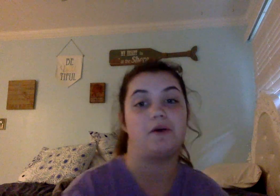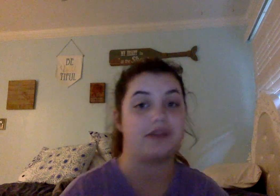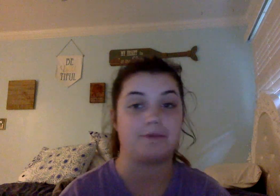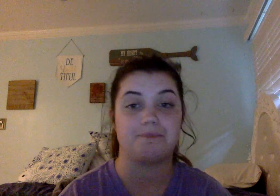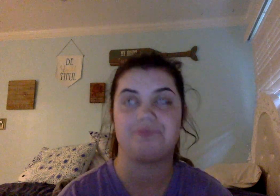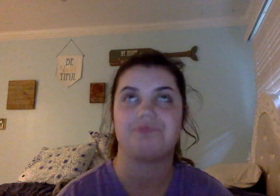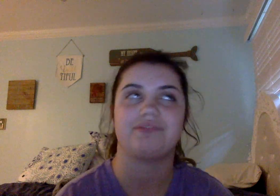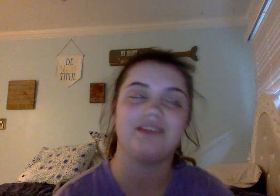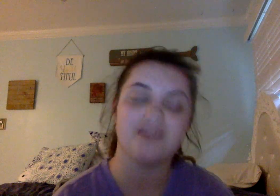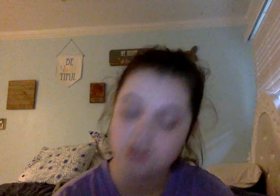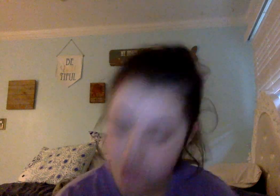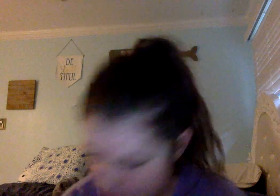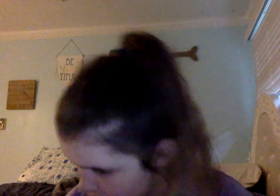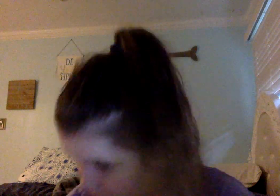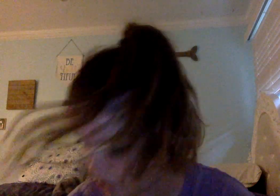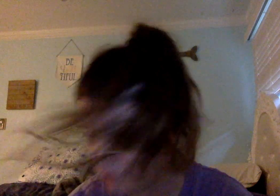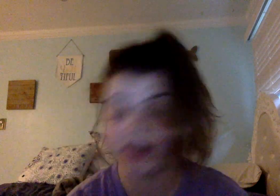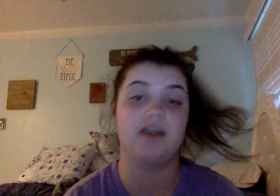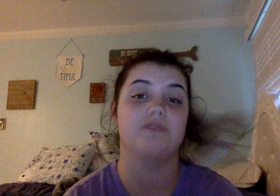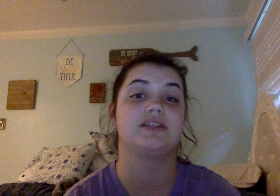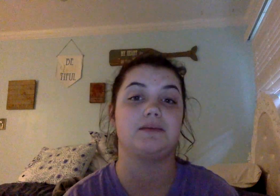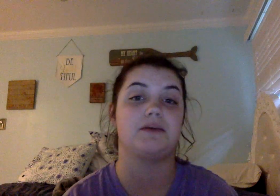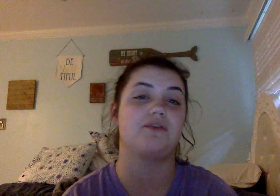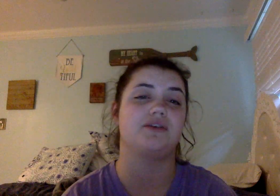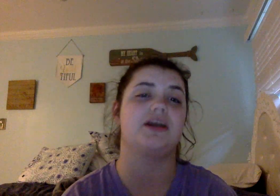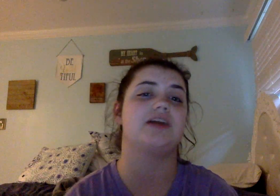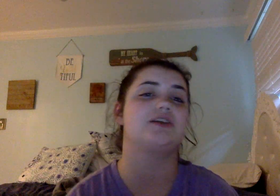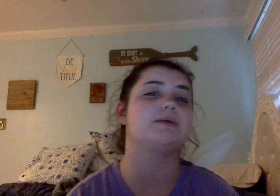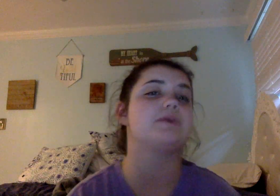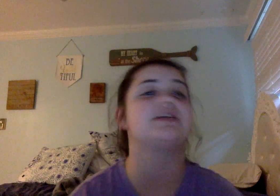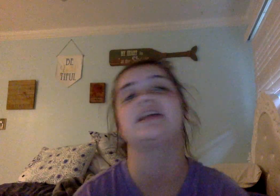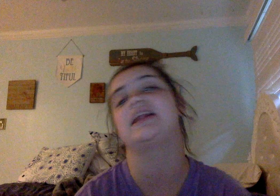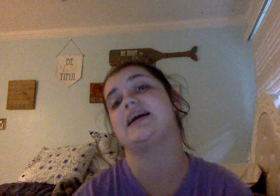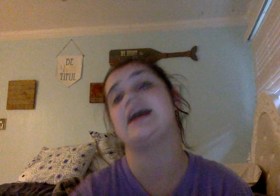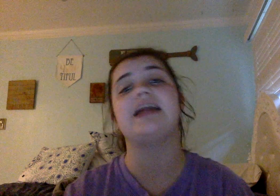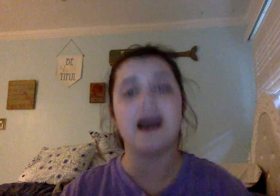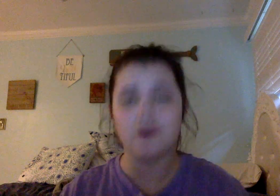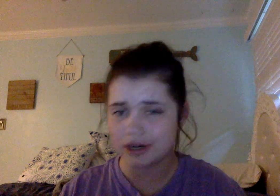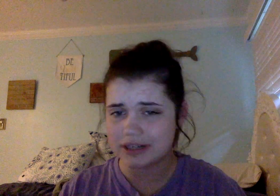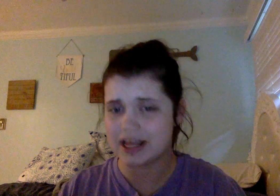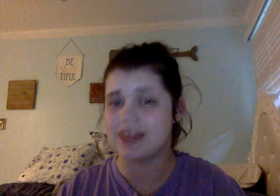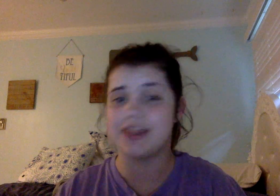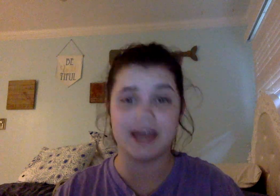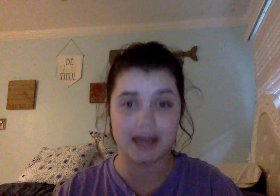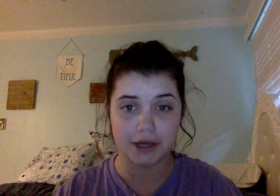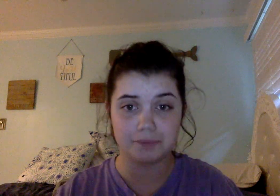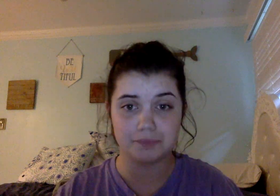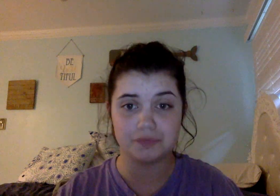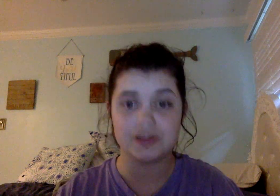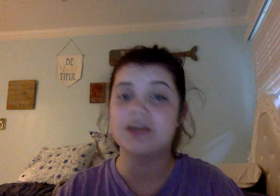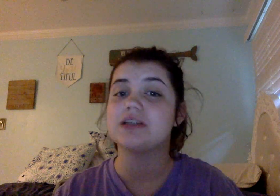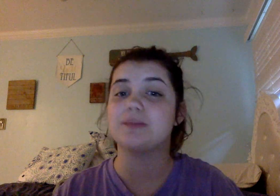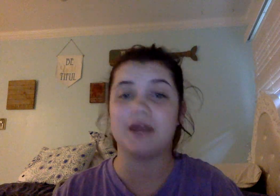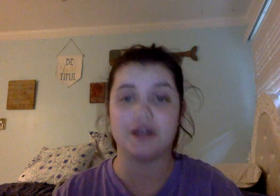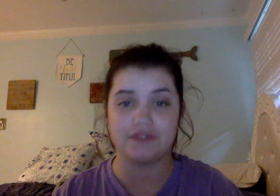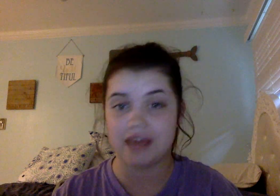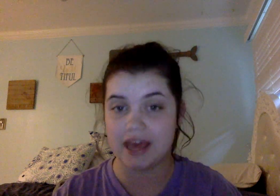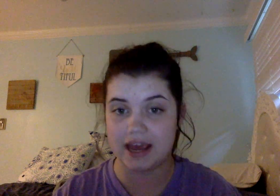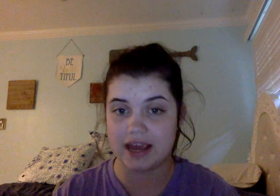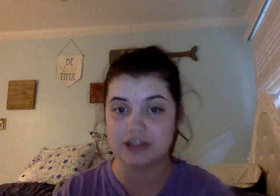that. So do get enough sleep every night. You're supposed to get like 8 hours, I think, depending on the age. If